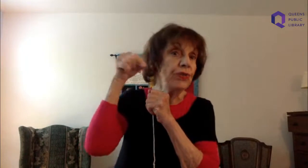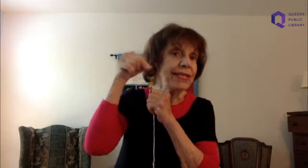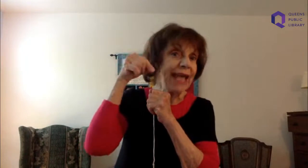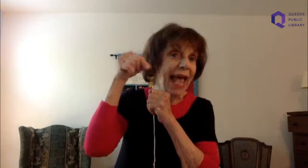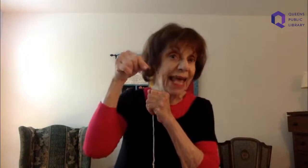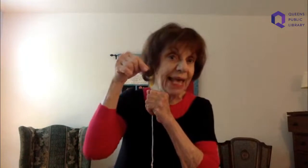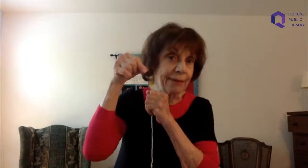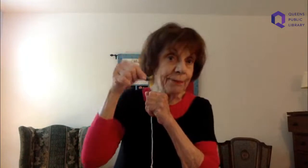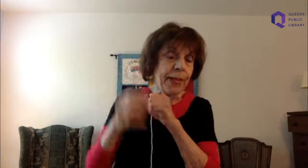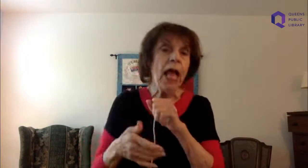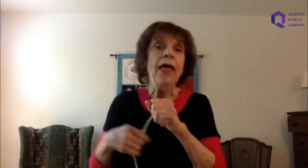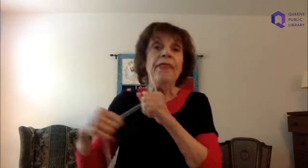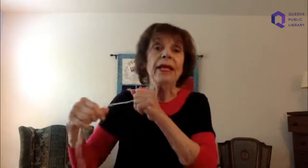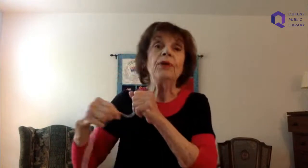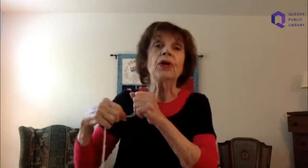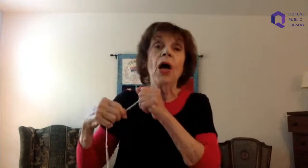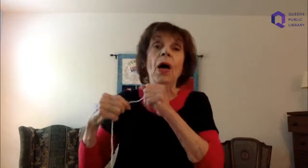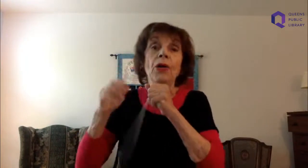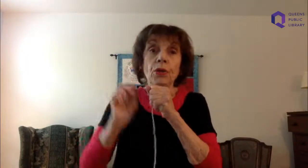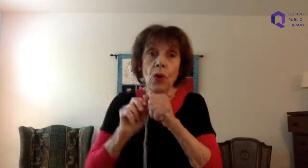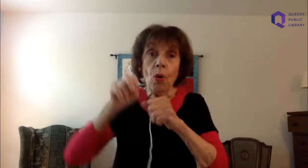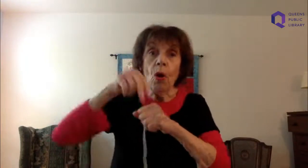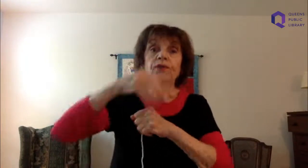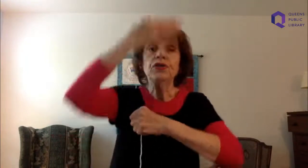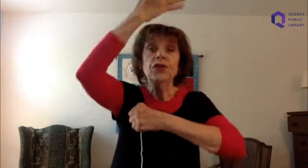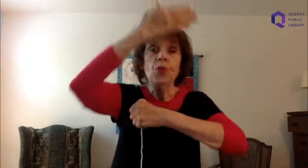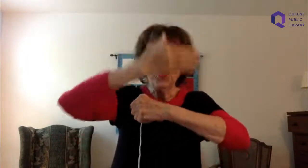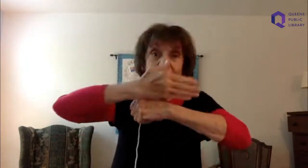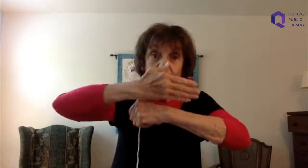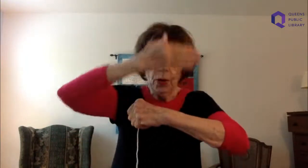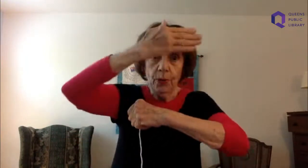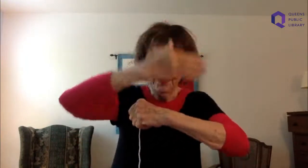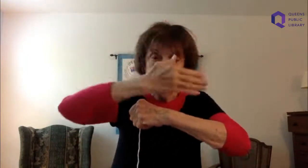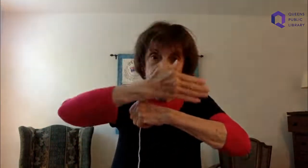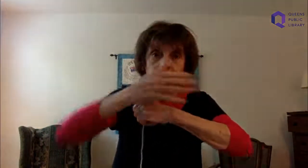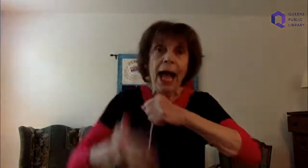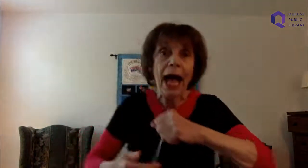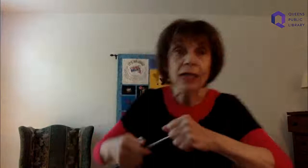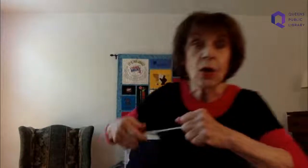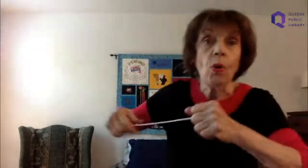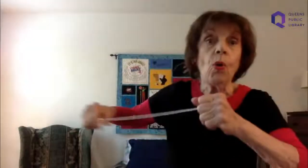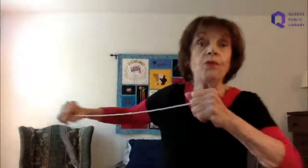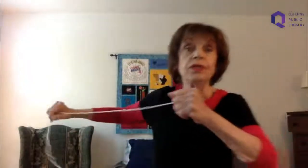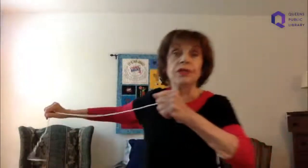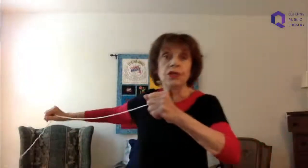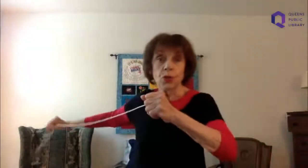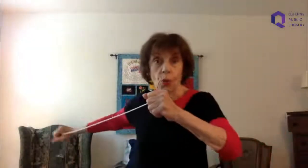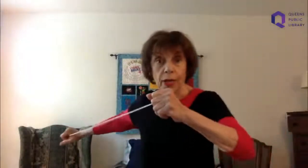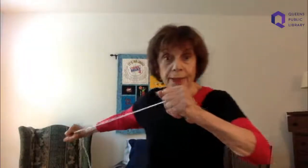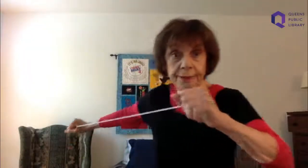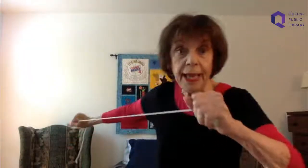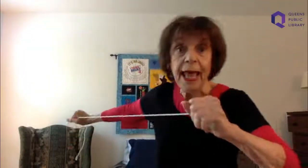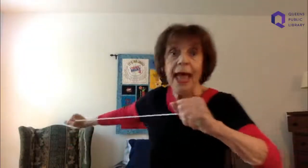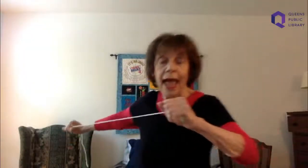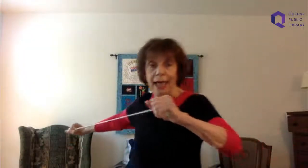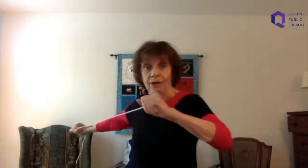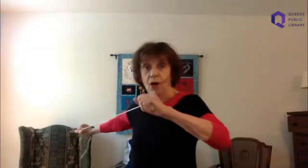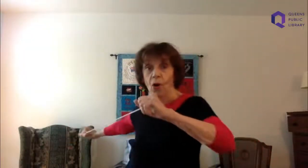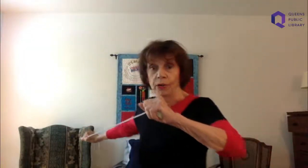that's hanging. And I'm going to go over to the window. I'll go over to the door and hold it.